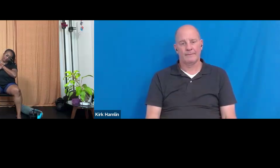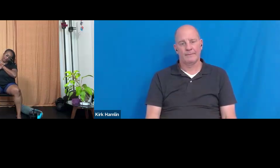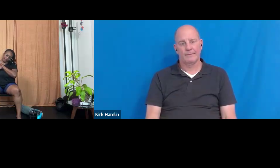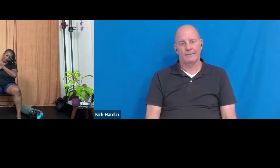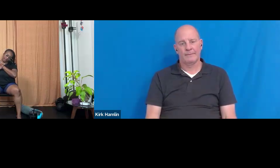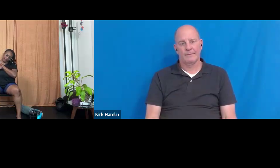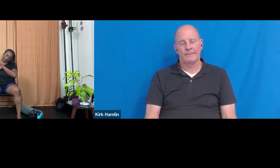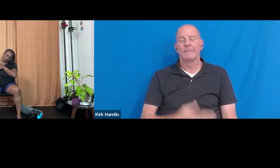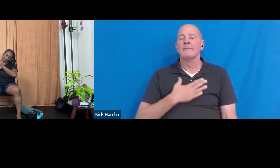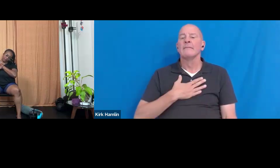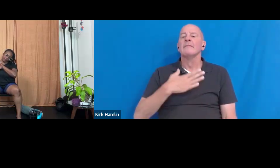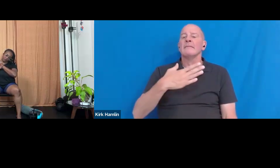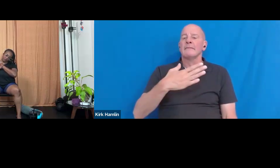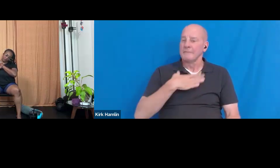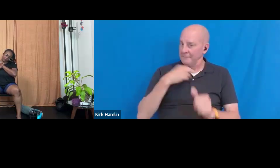Again, still breathing.